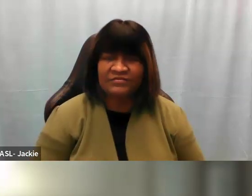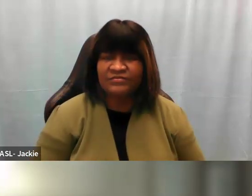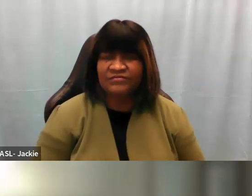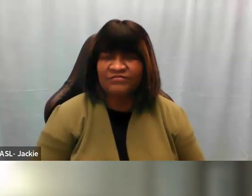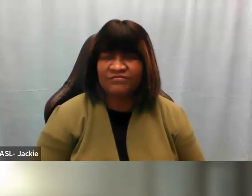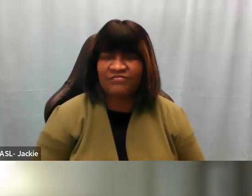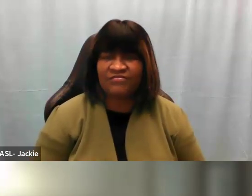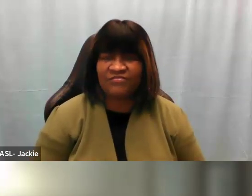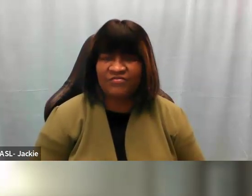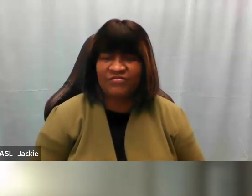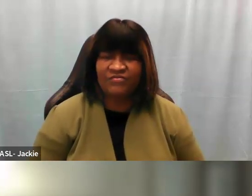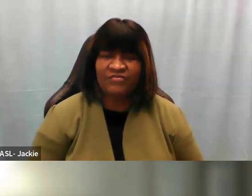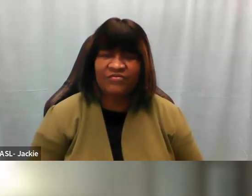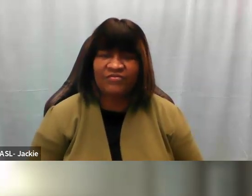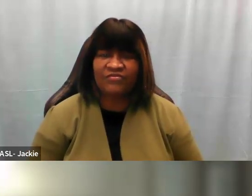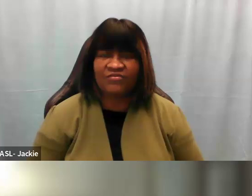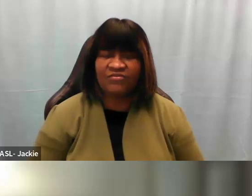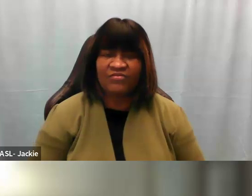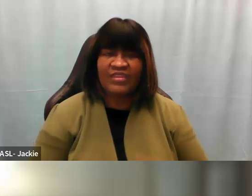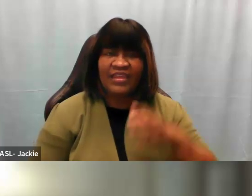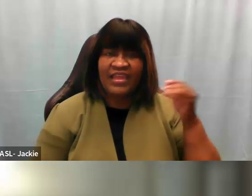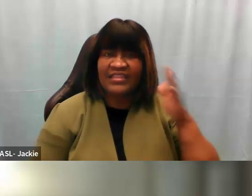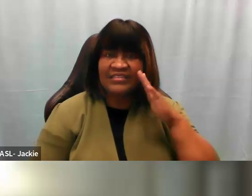Thank you. And it looks like